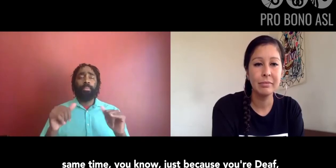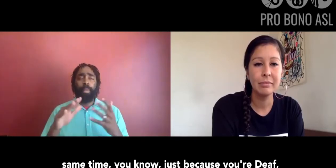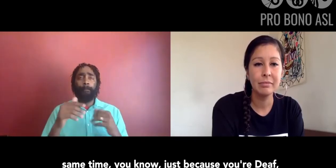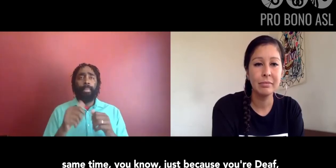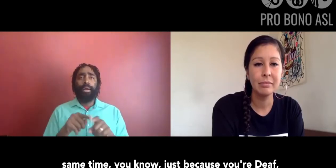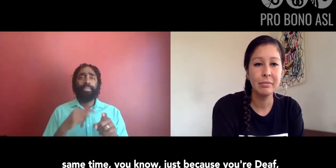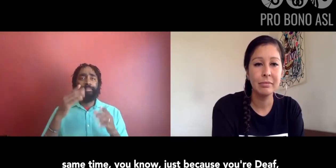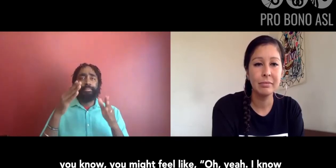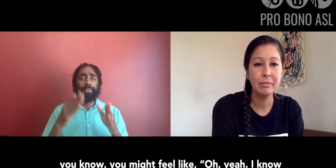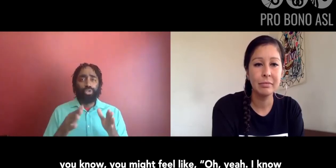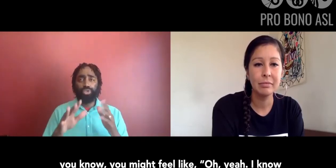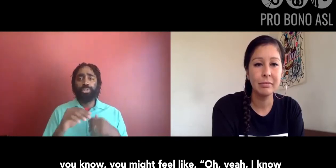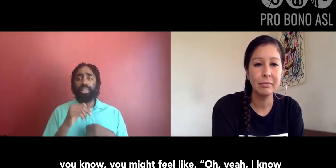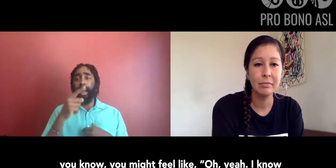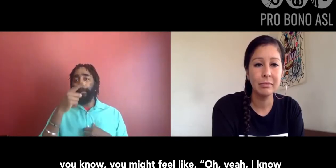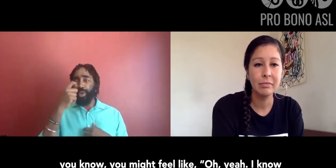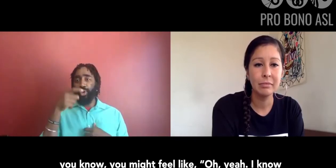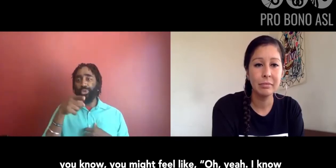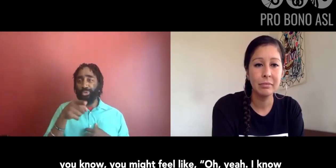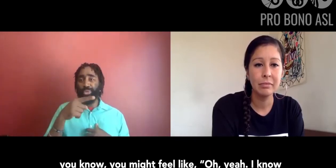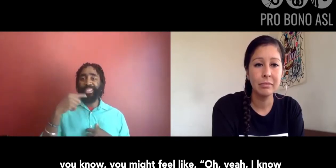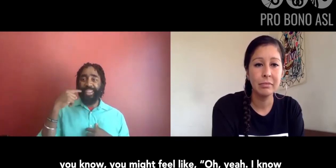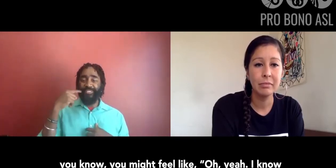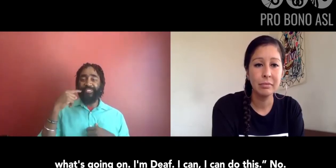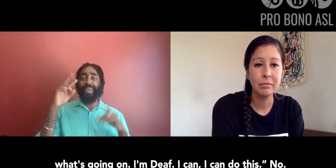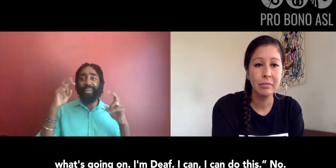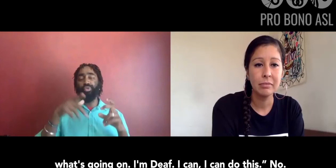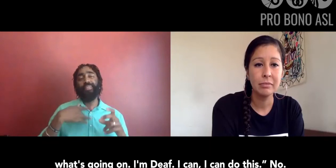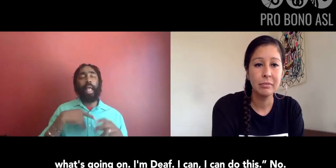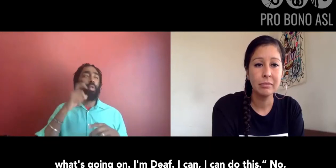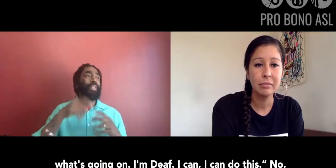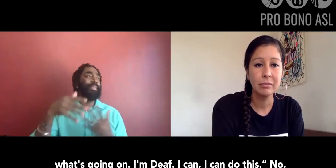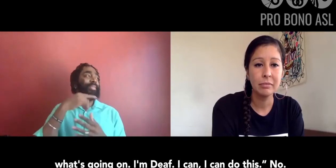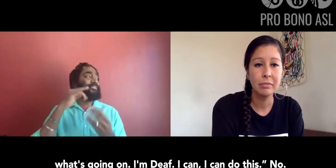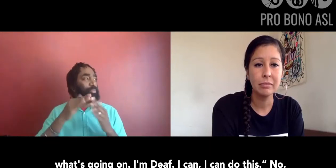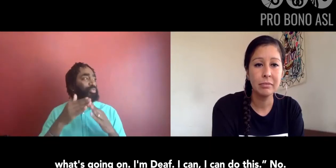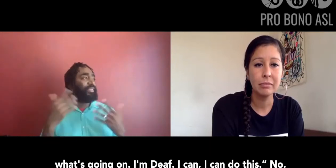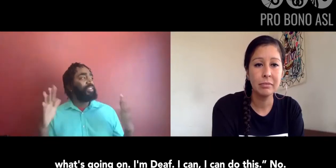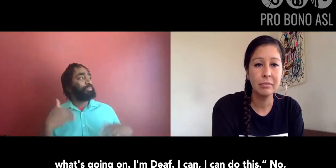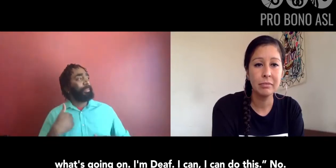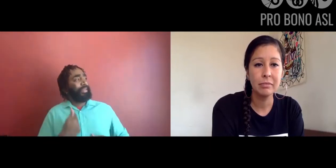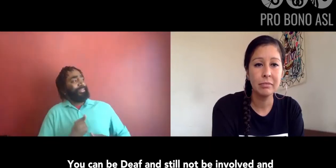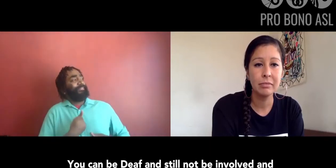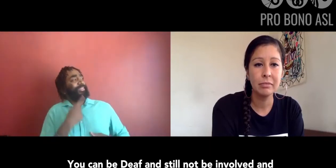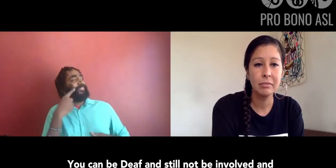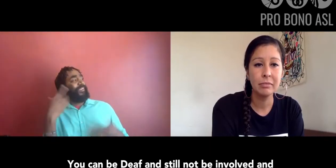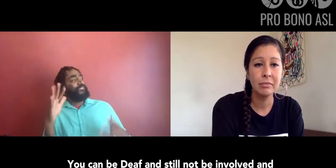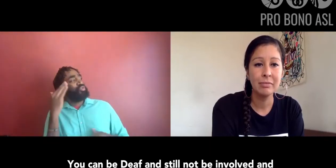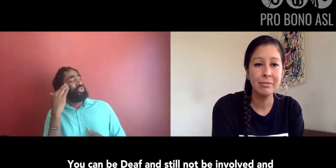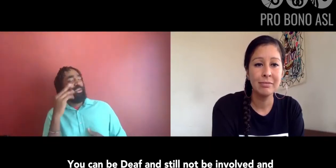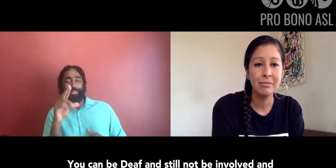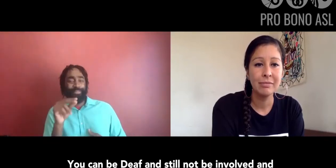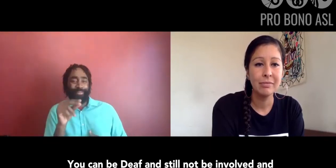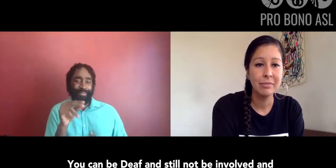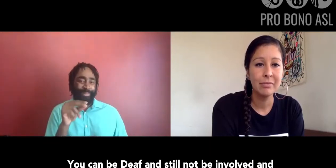just because you're deaf, you might feel like, oh yeah, I know what's going on. I'm deaf. I can do this. No, you can be deaf